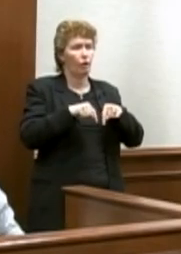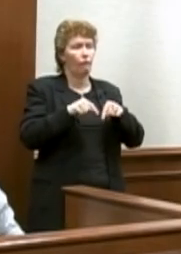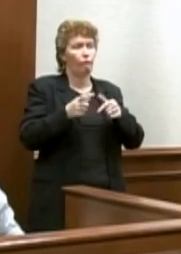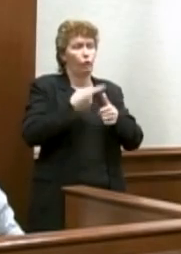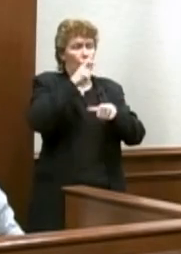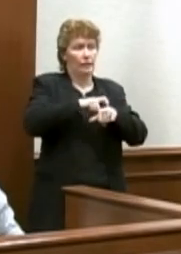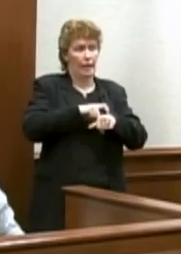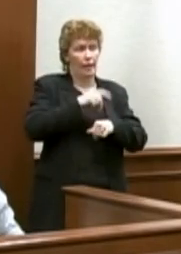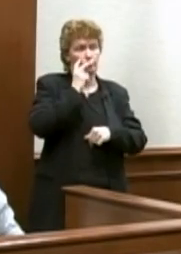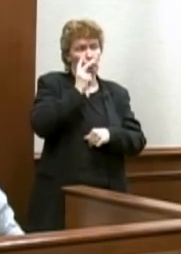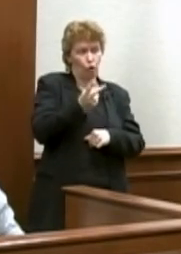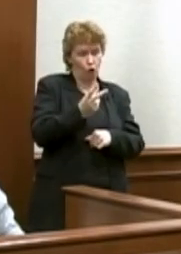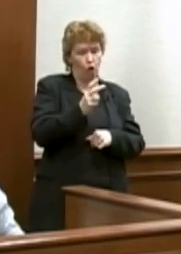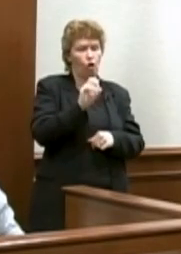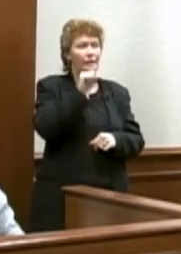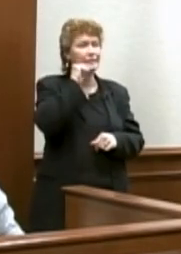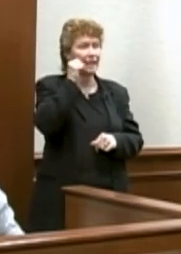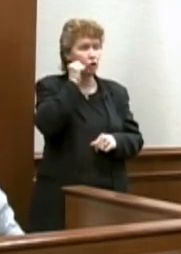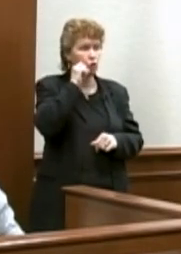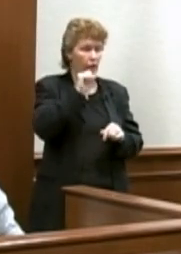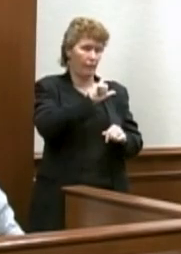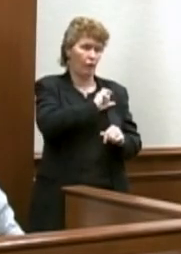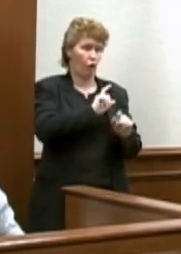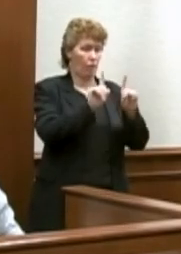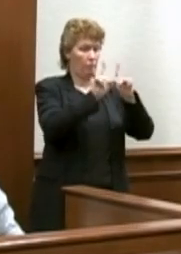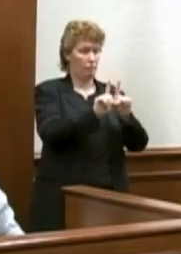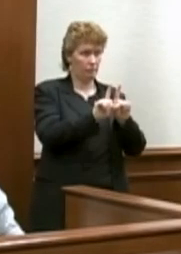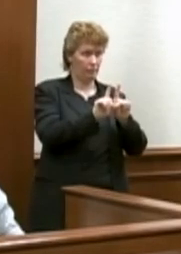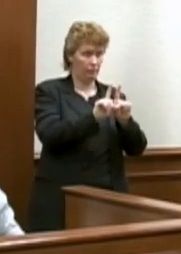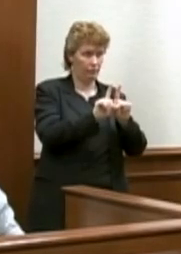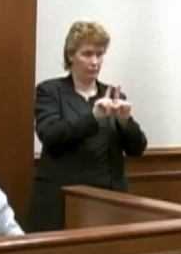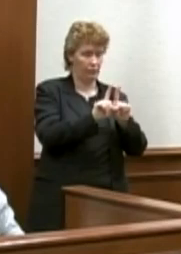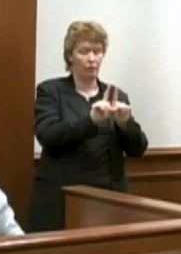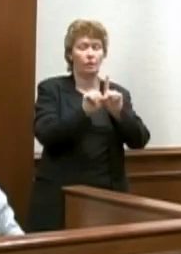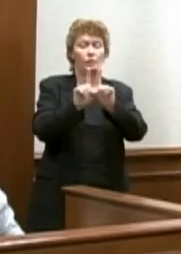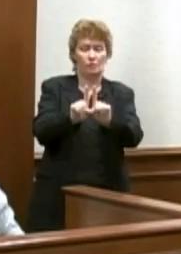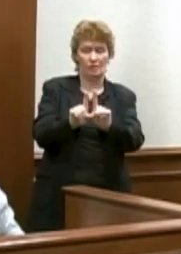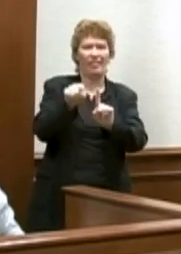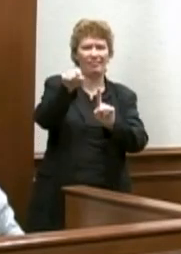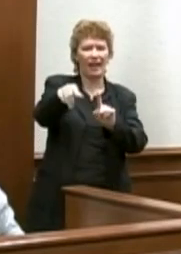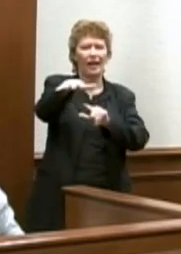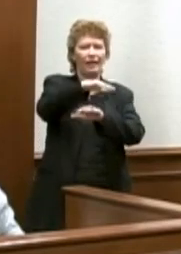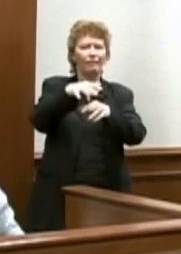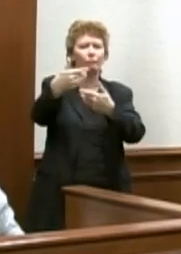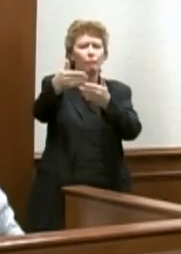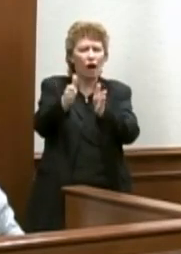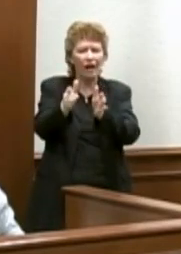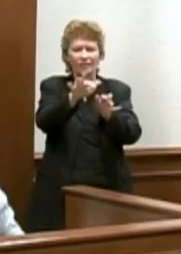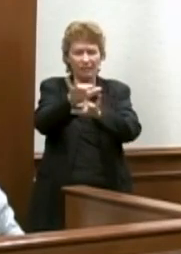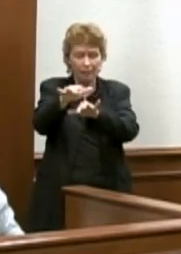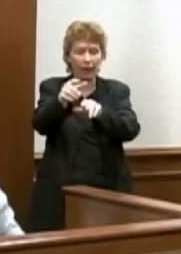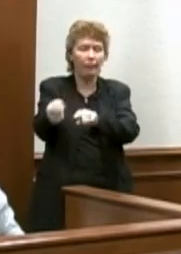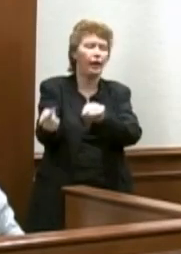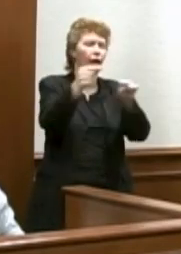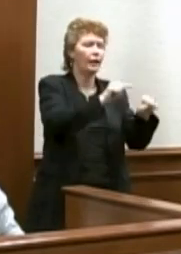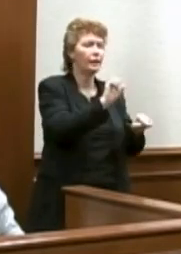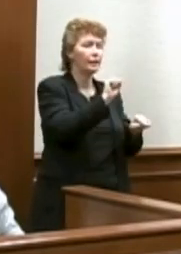Sarah and the cop together after seeing them at the Saddle